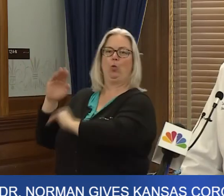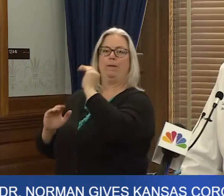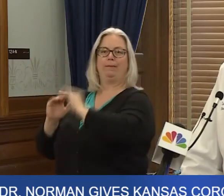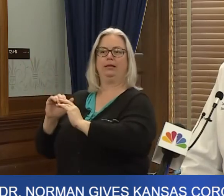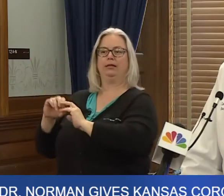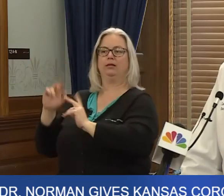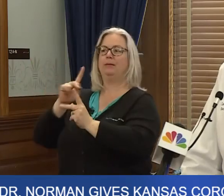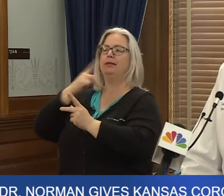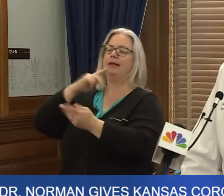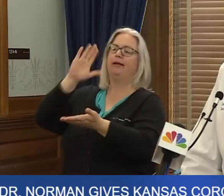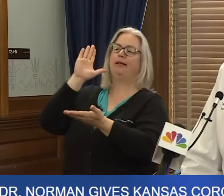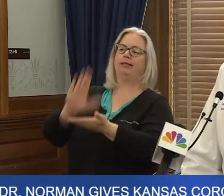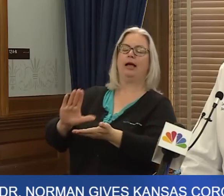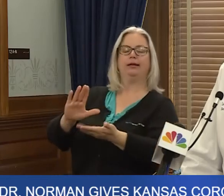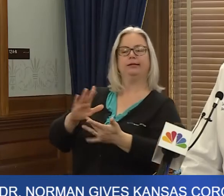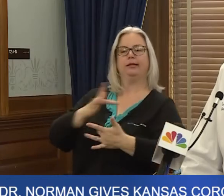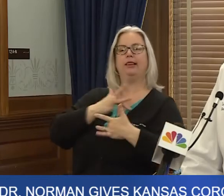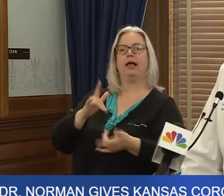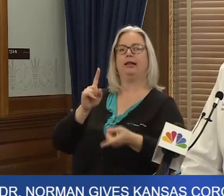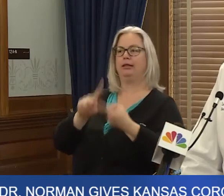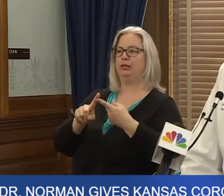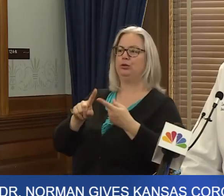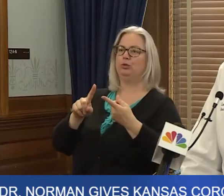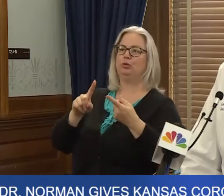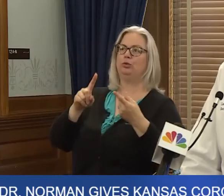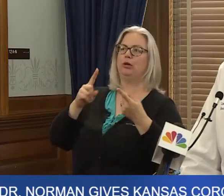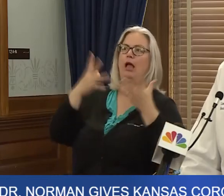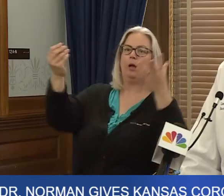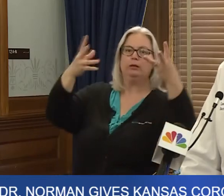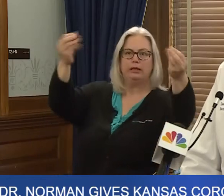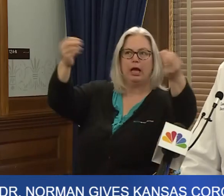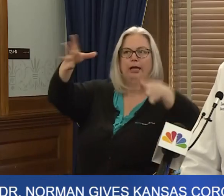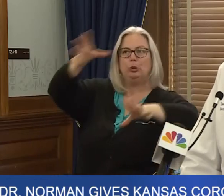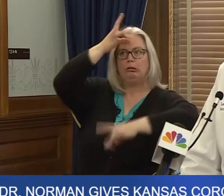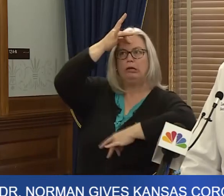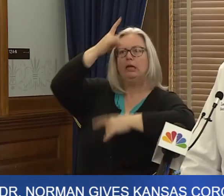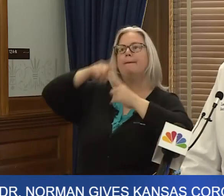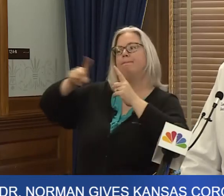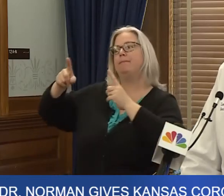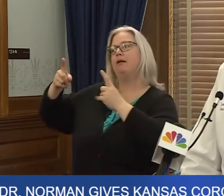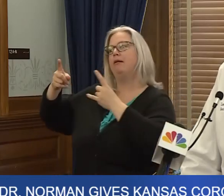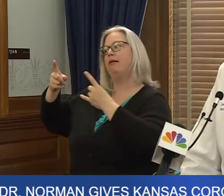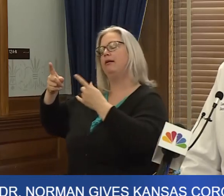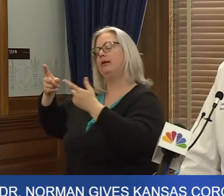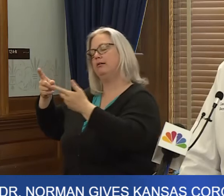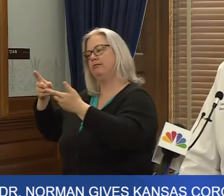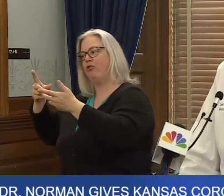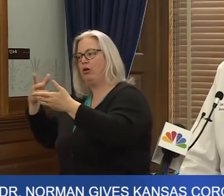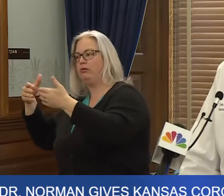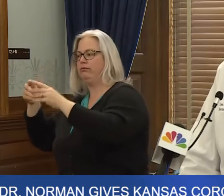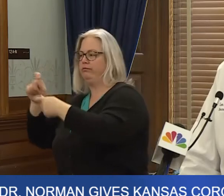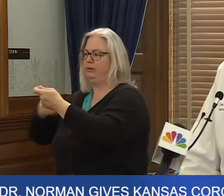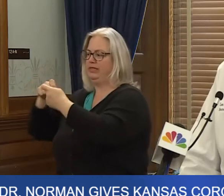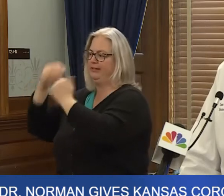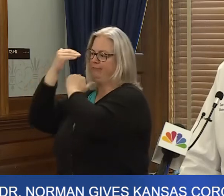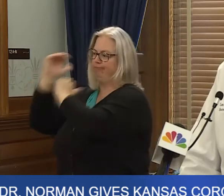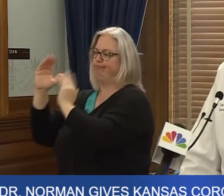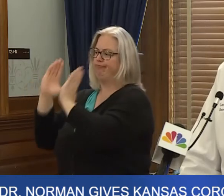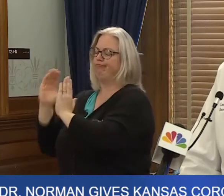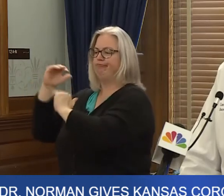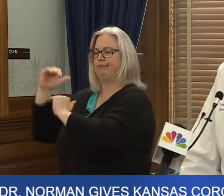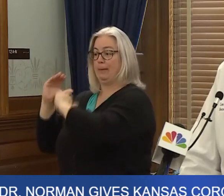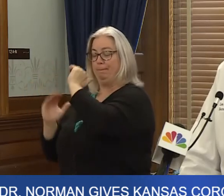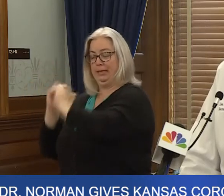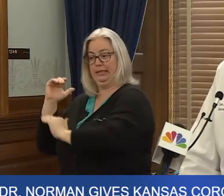it at, they're closing a lot of buildings in certain areas, but yet they can gather in open air. Do you want to just, in your